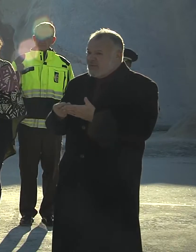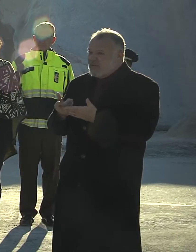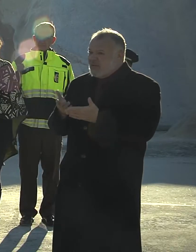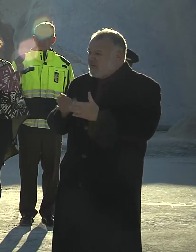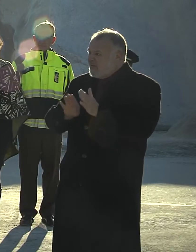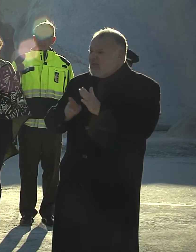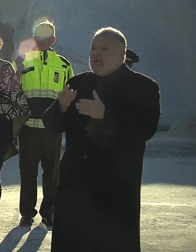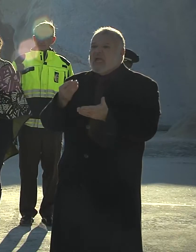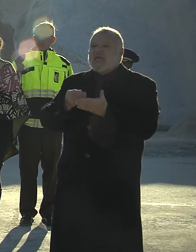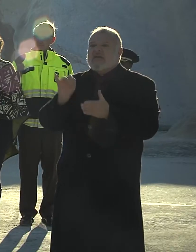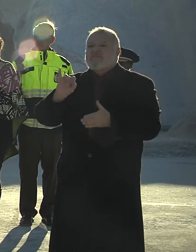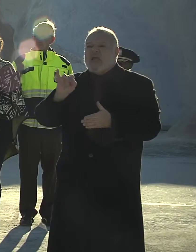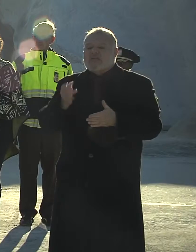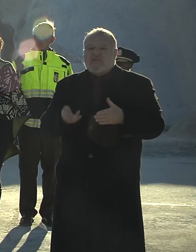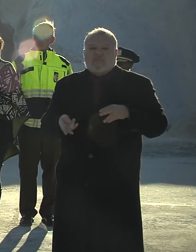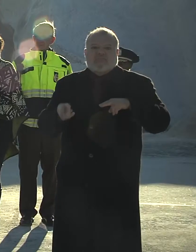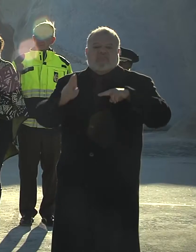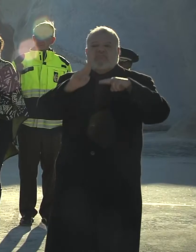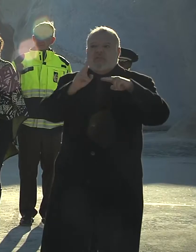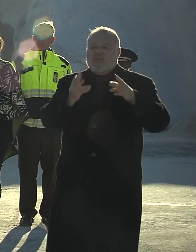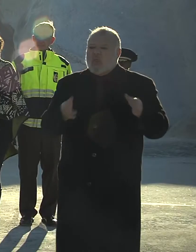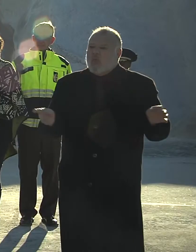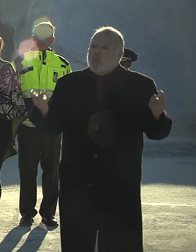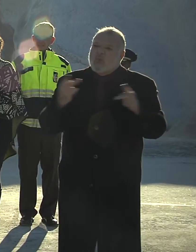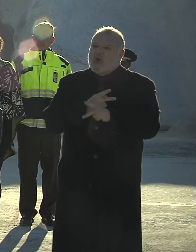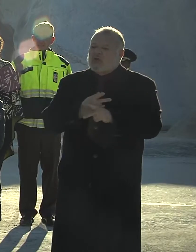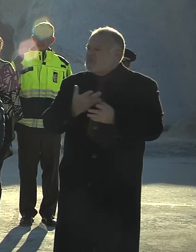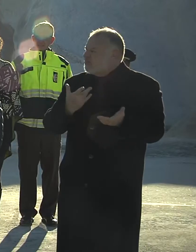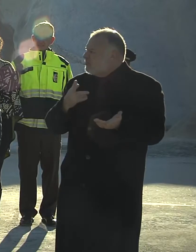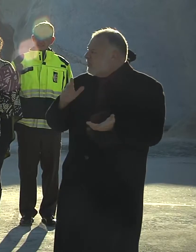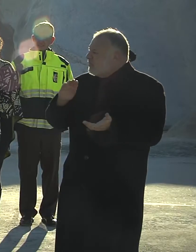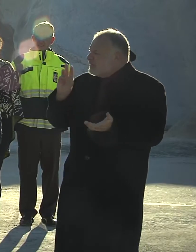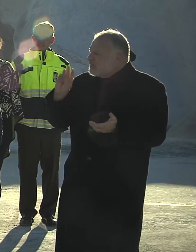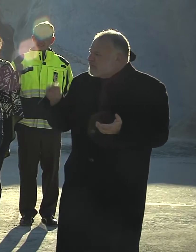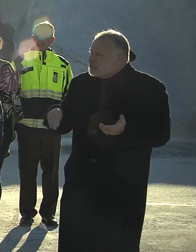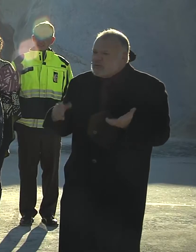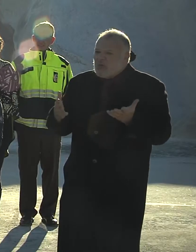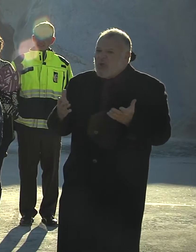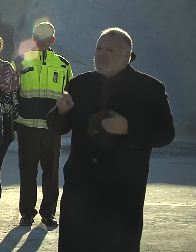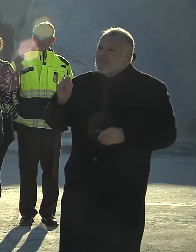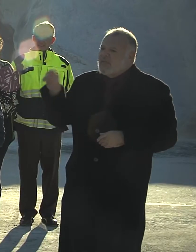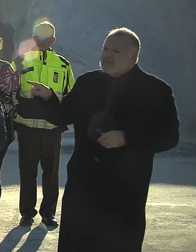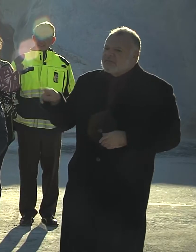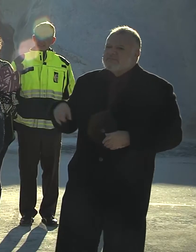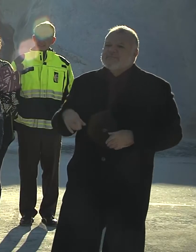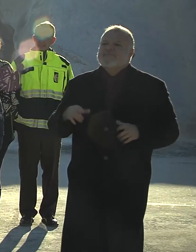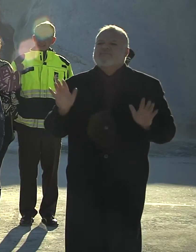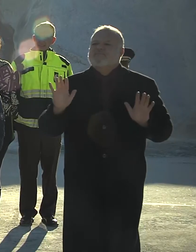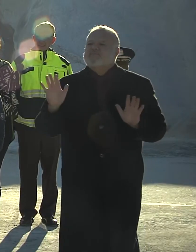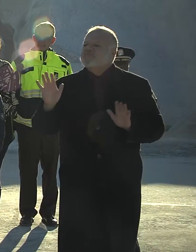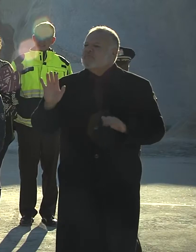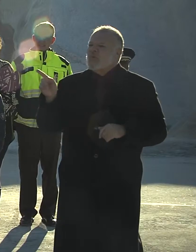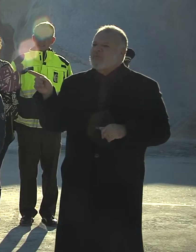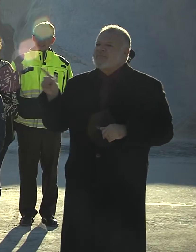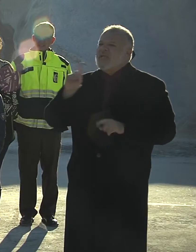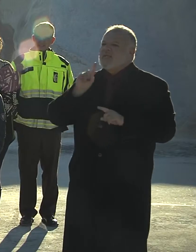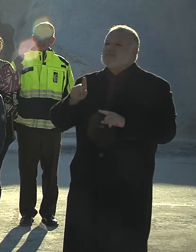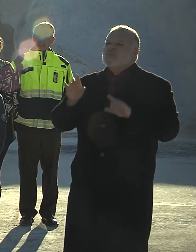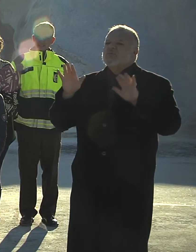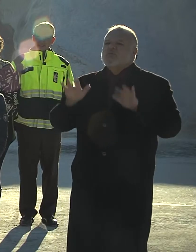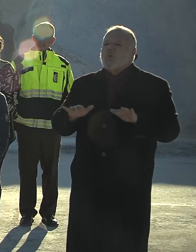last year in terms of real dollars, or will service be down? The short answer is no. Snow is